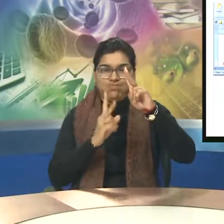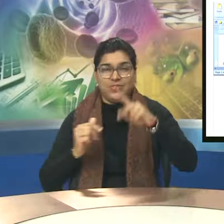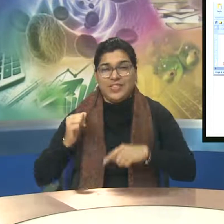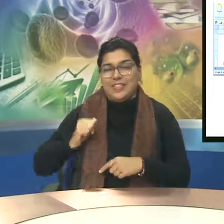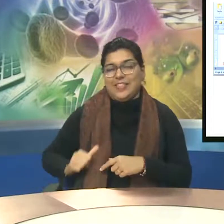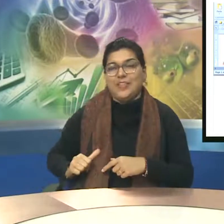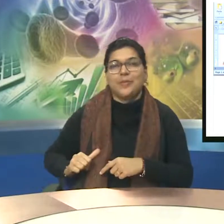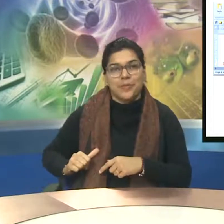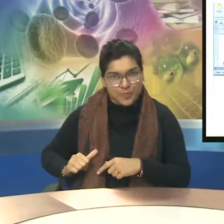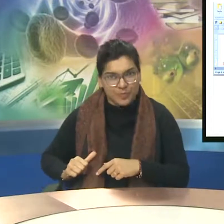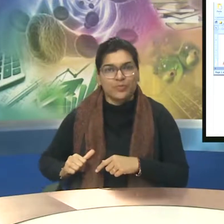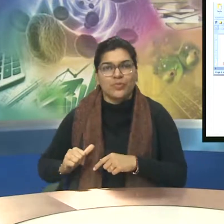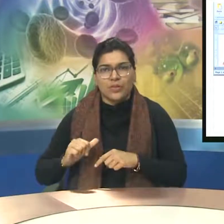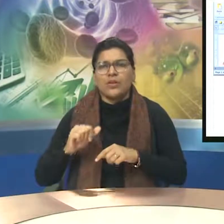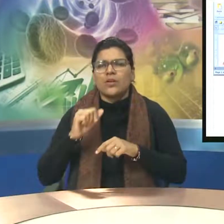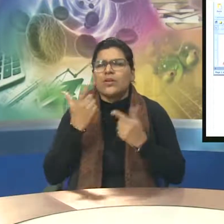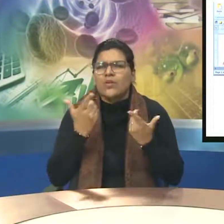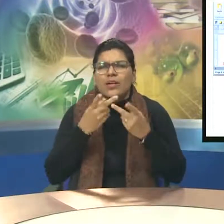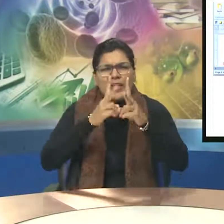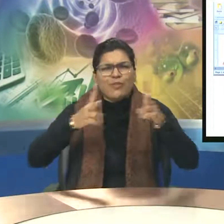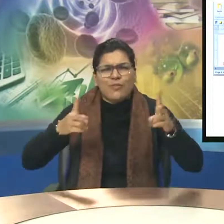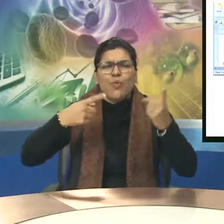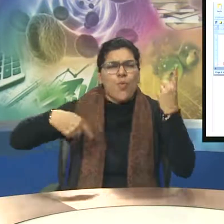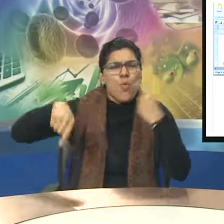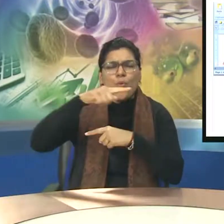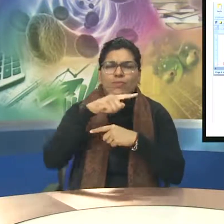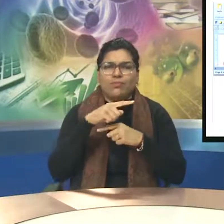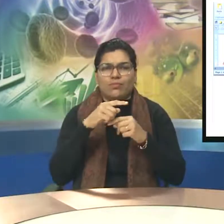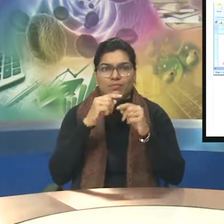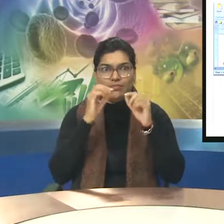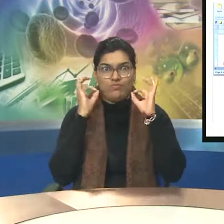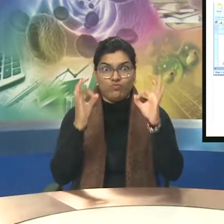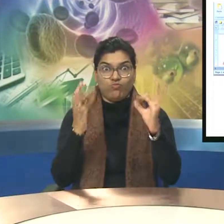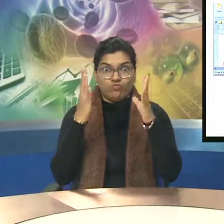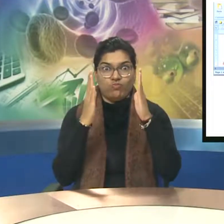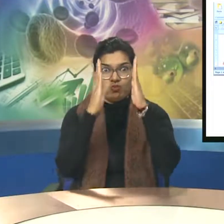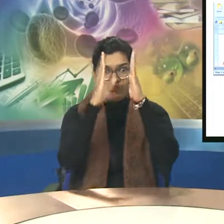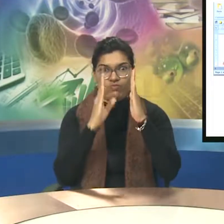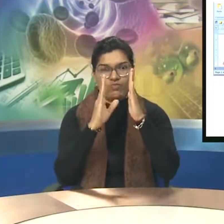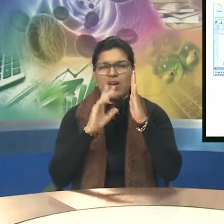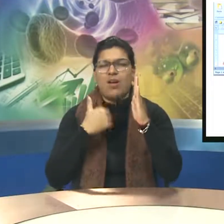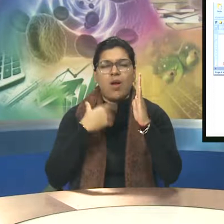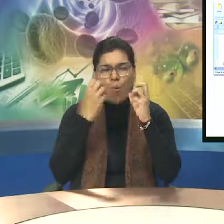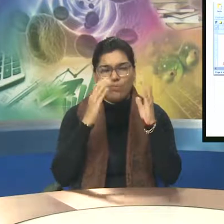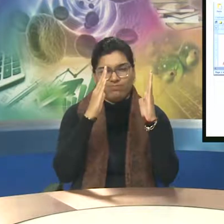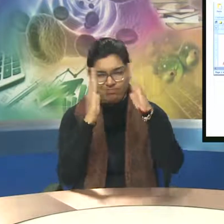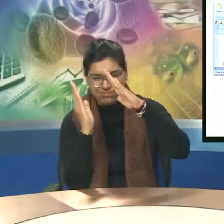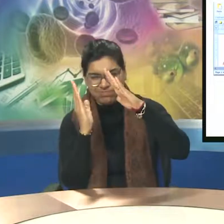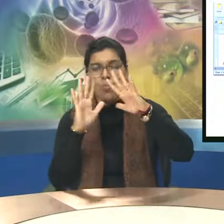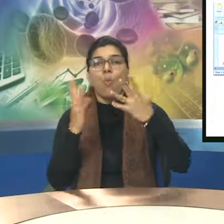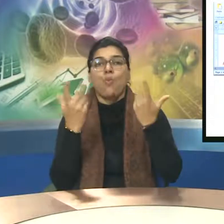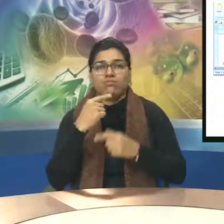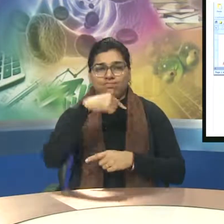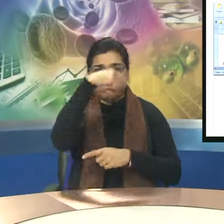What is the meaning of font? We use different styles for writing a